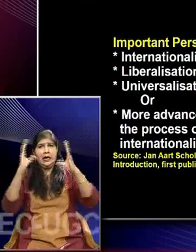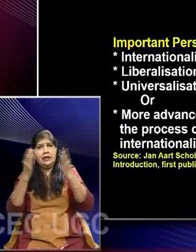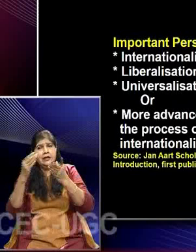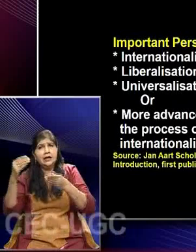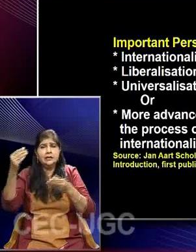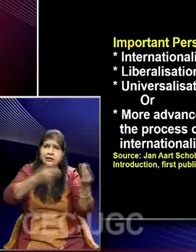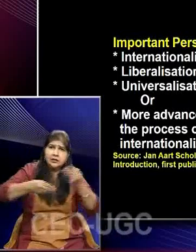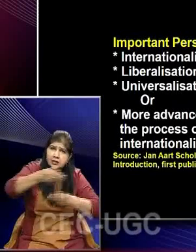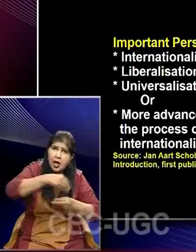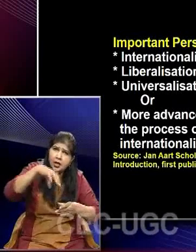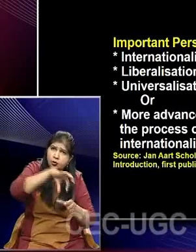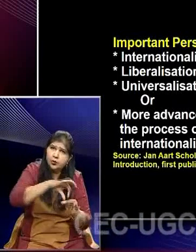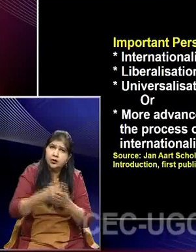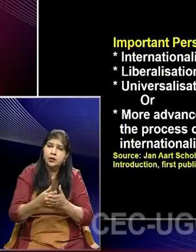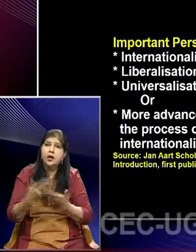internationalization,